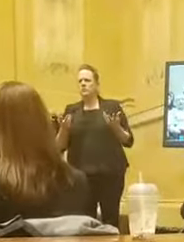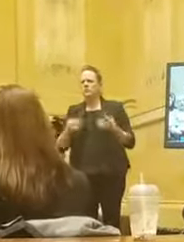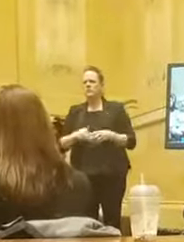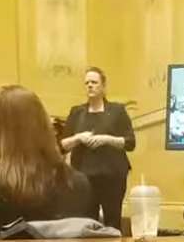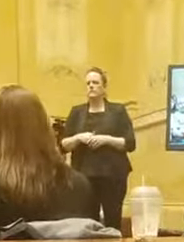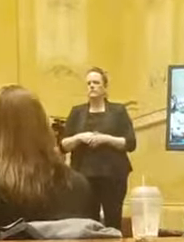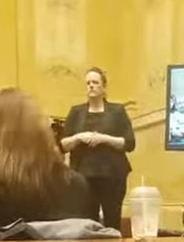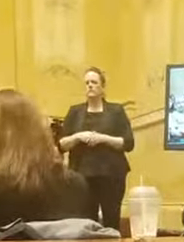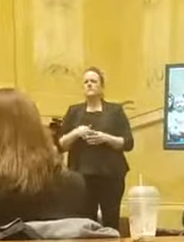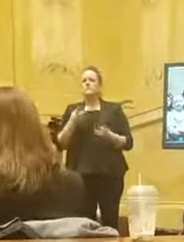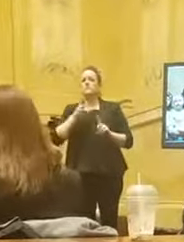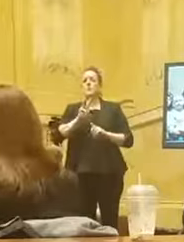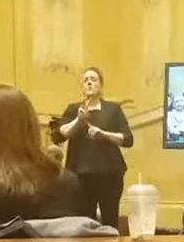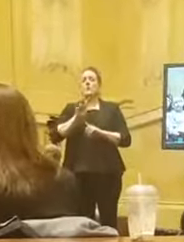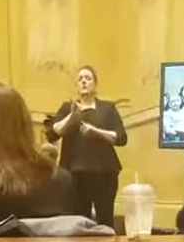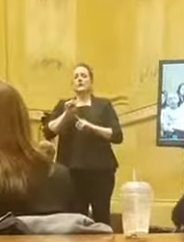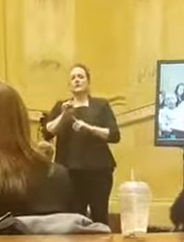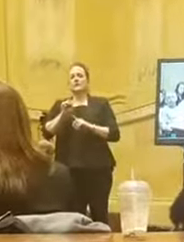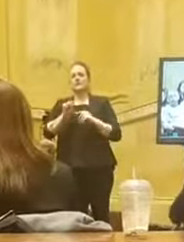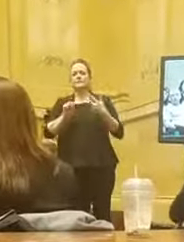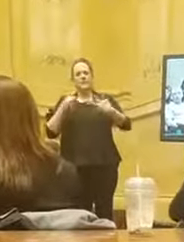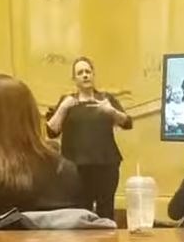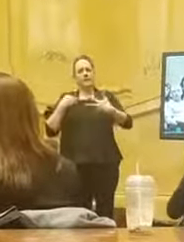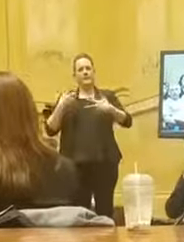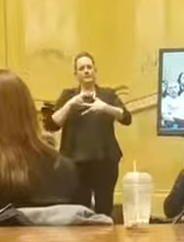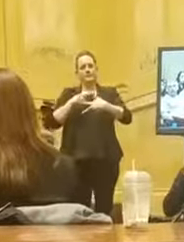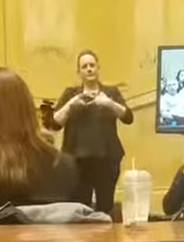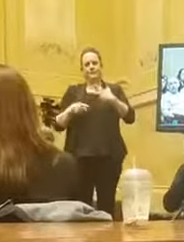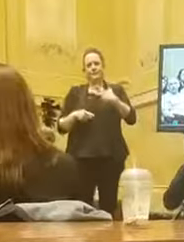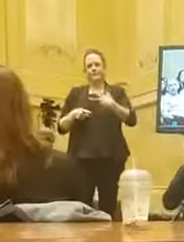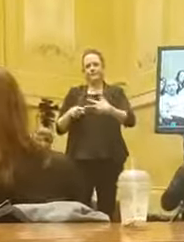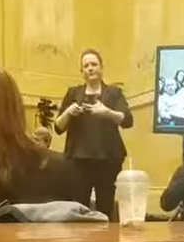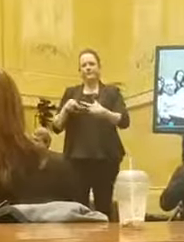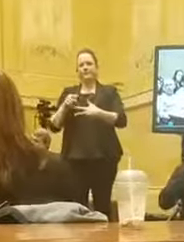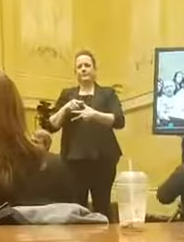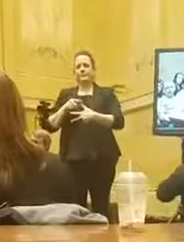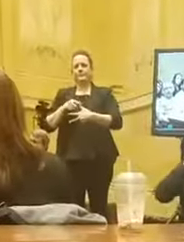three interpreter training programs. UW Medical is a huge program, and they